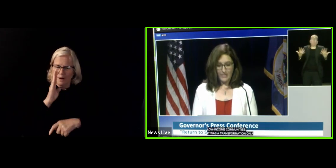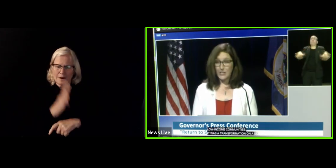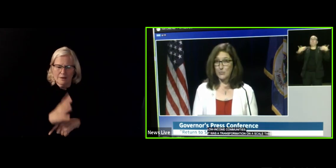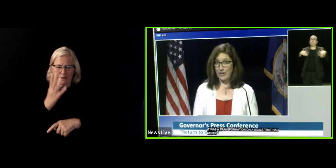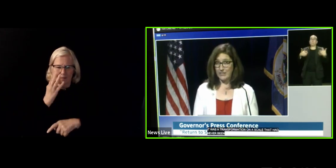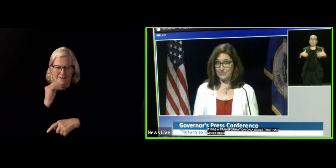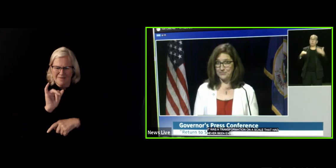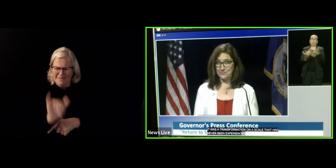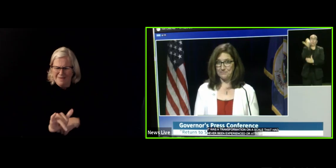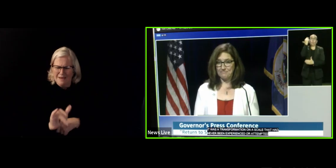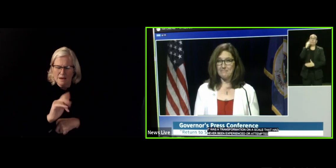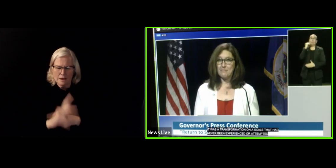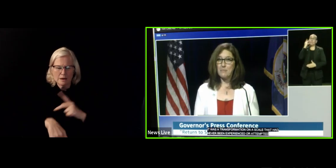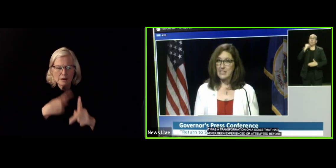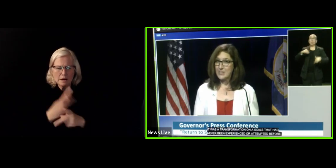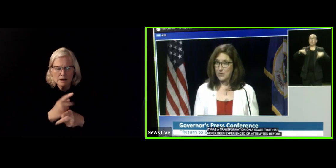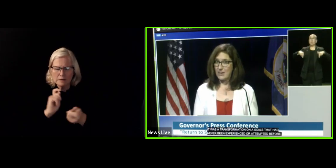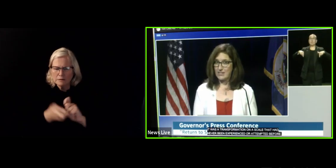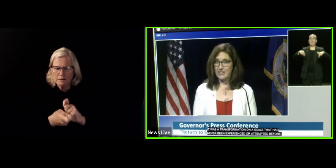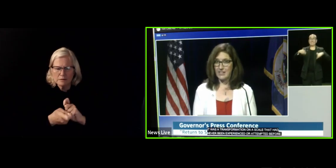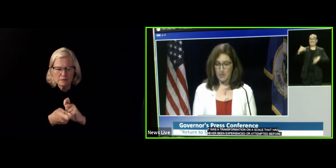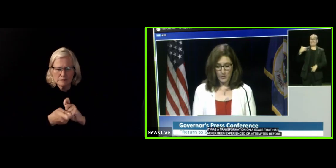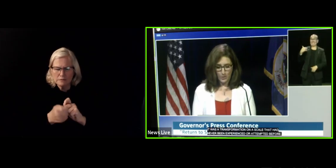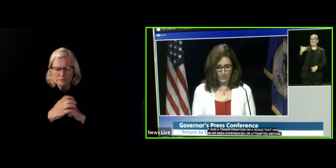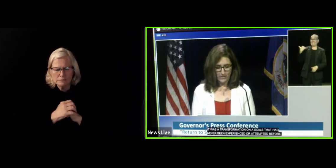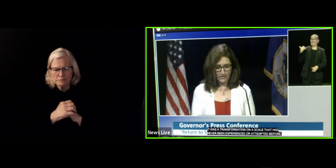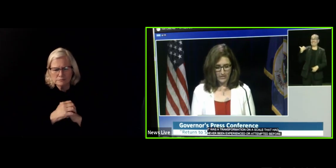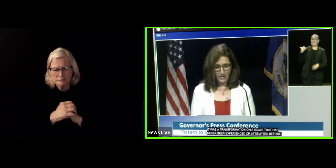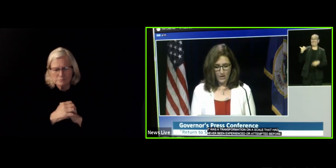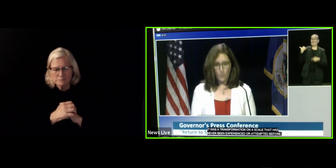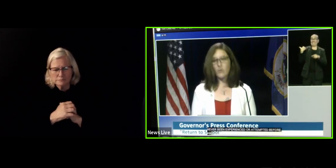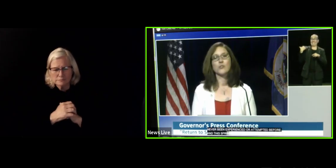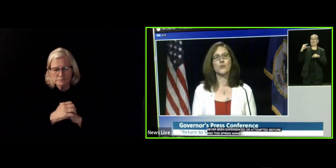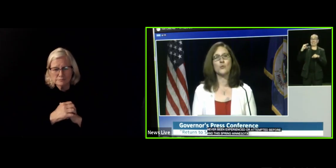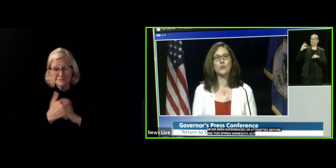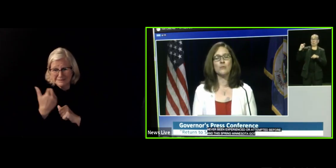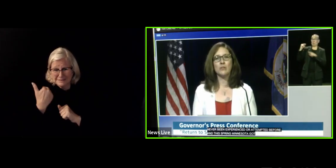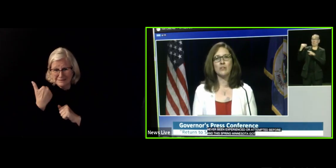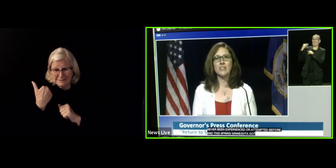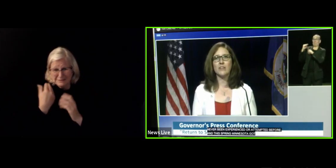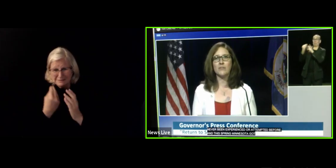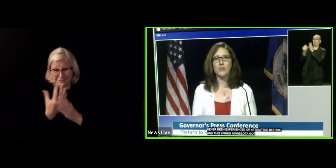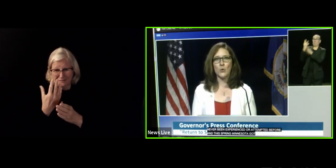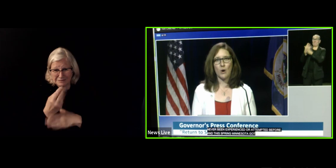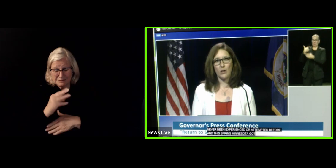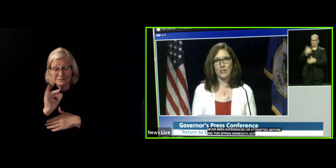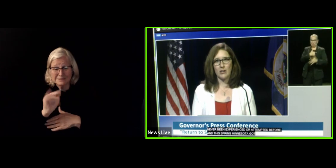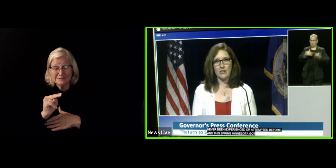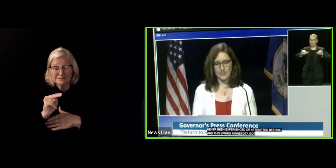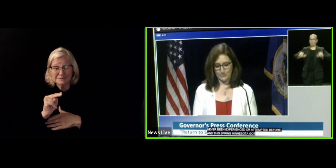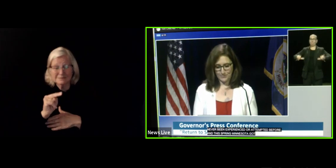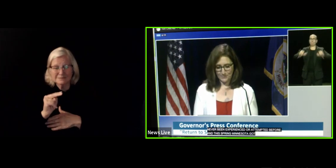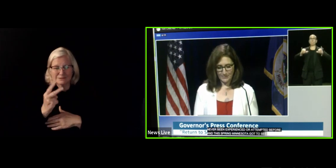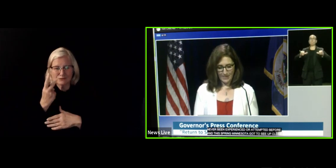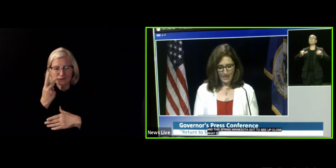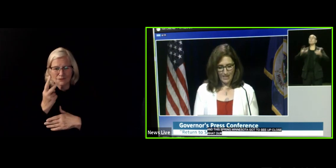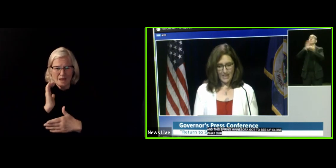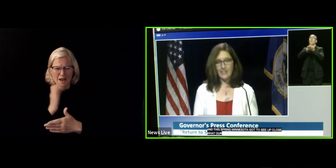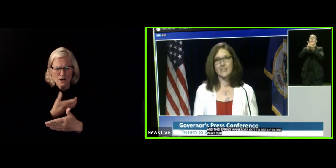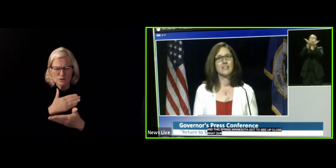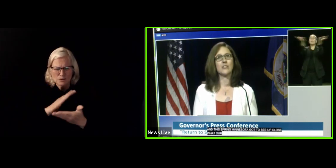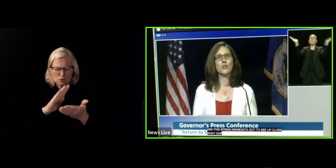And this spring, Minnesota got to see up close what our school communities have known all along.